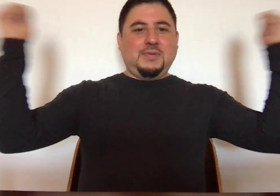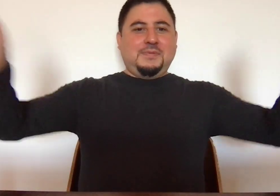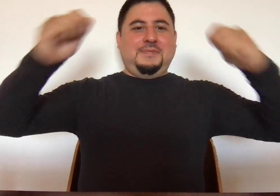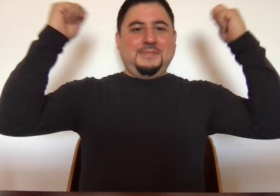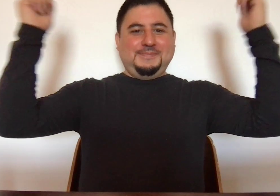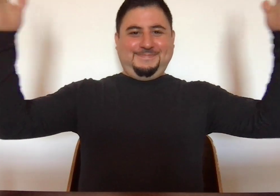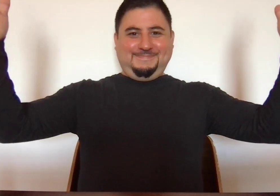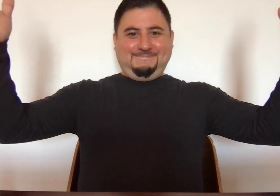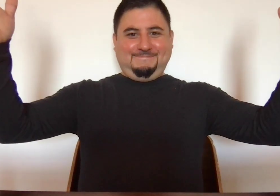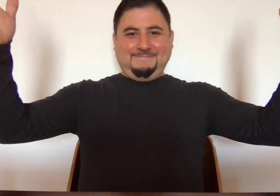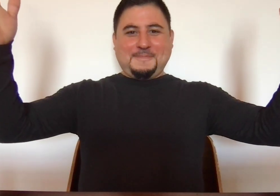alleluia,